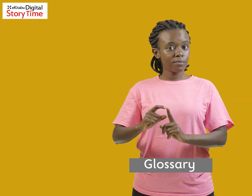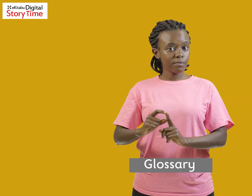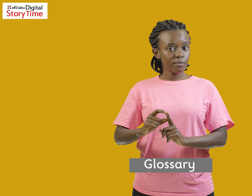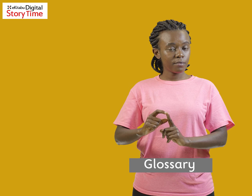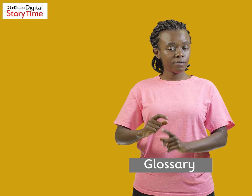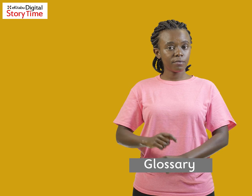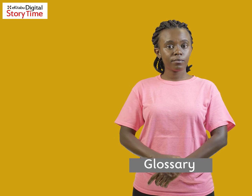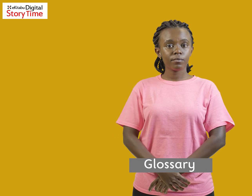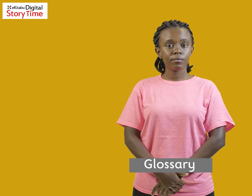Glossary.